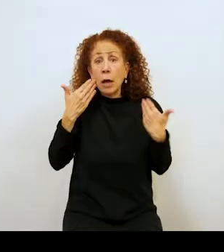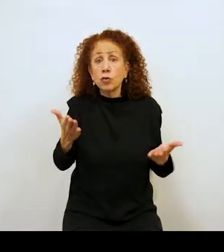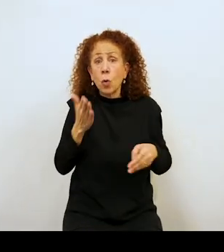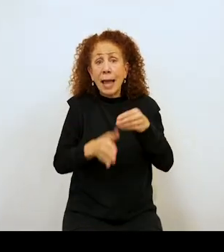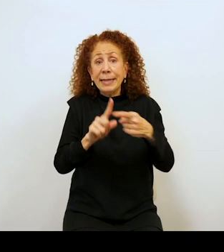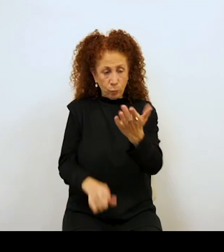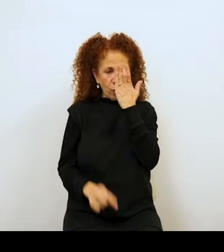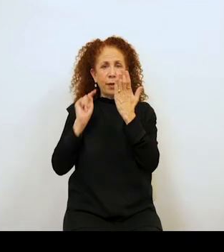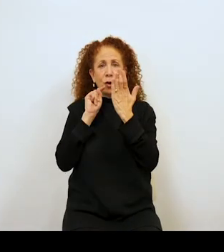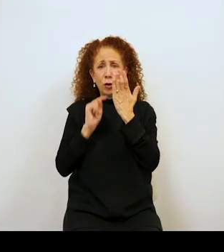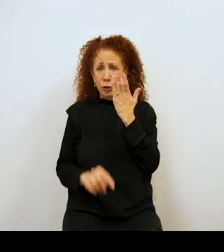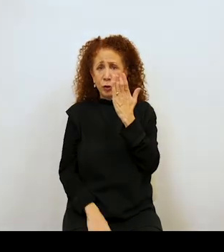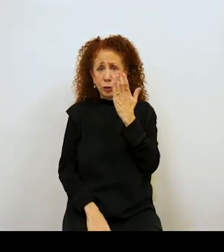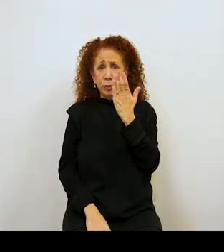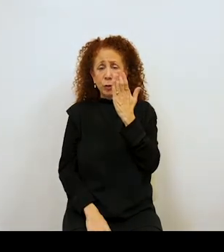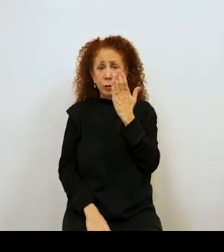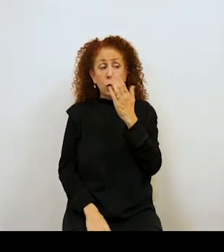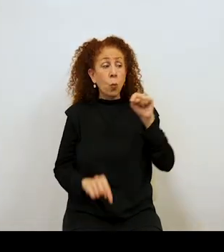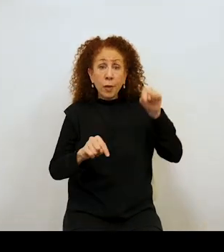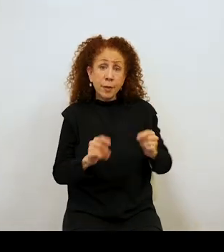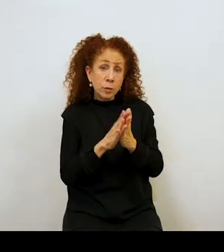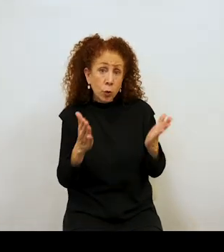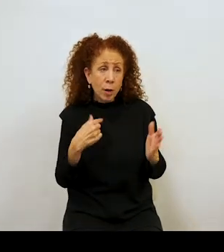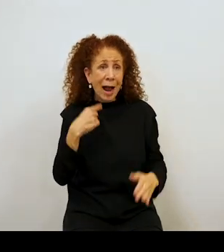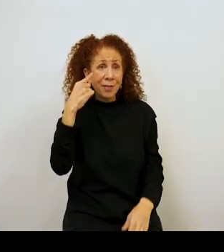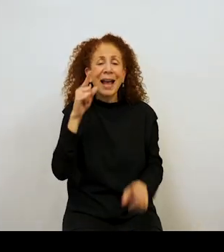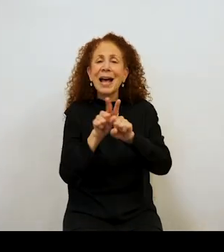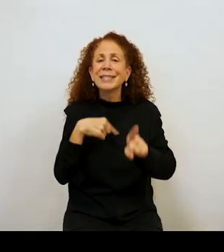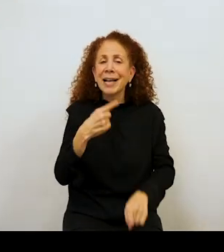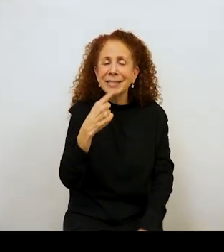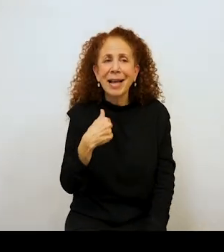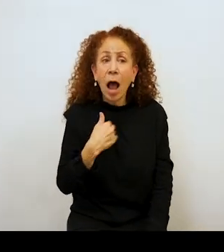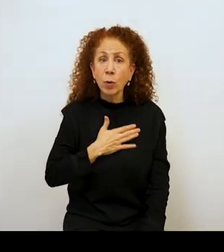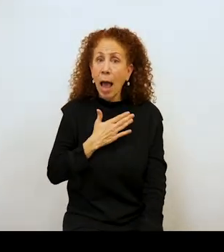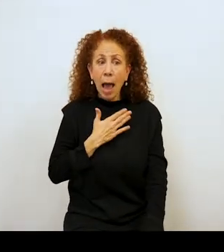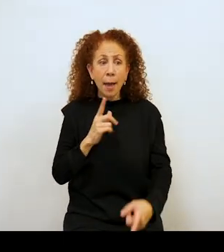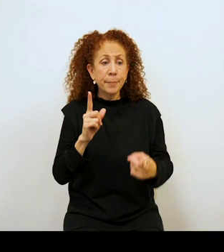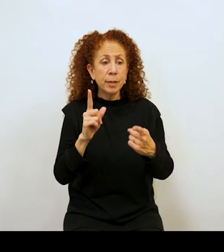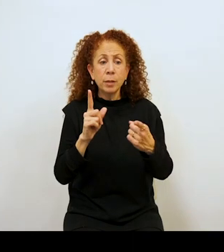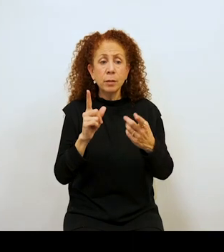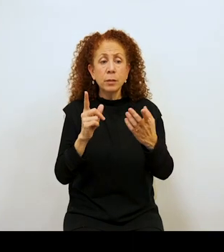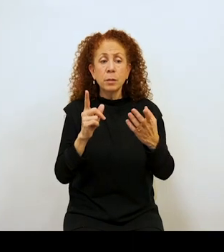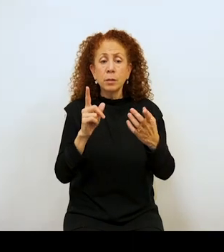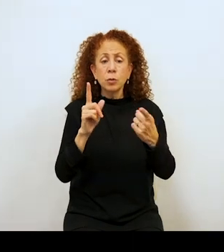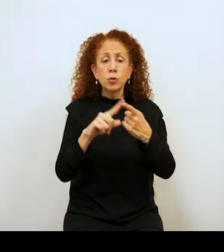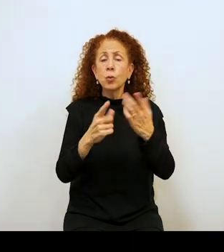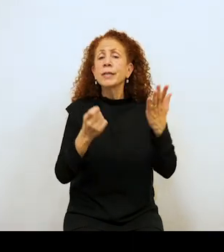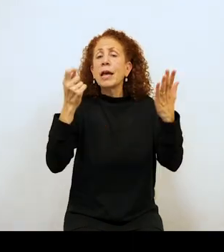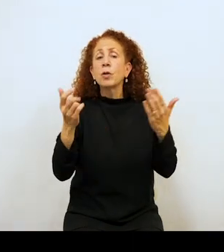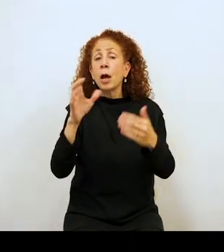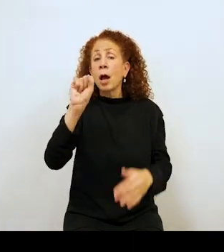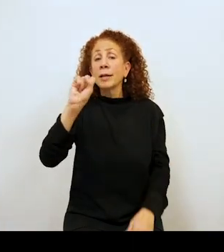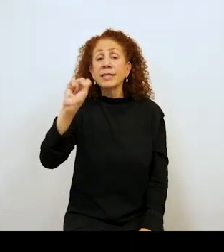I'm right there. With this one, I didn't, because as I said, I was perfectly happy to jettison whatever in